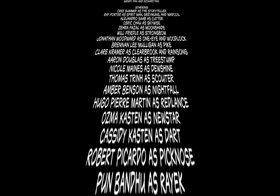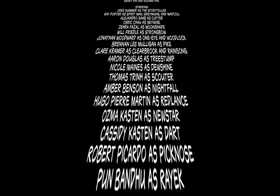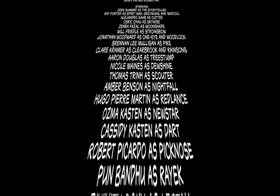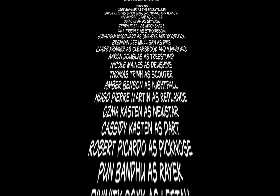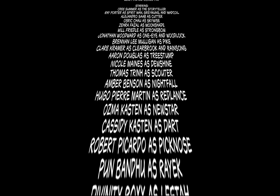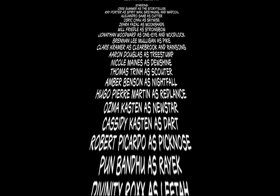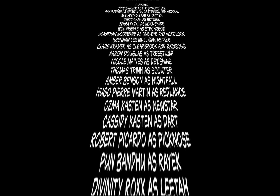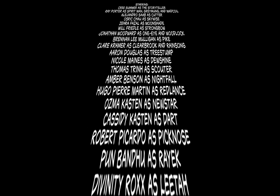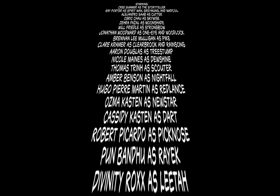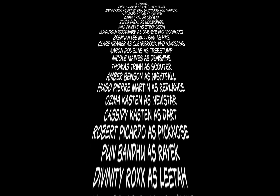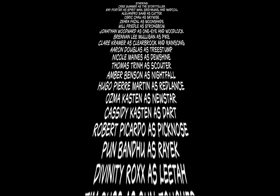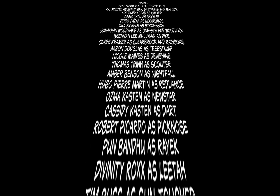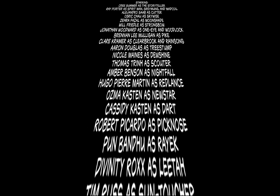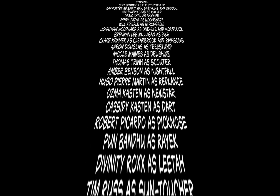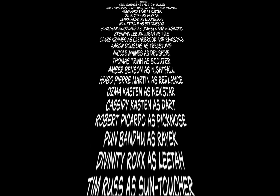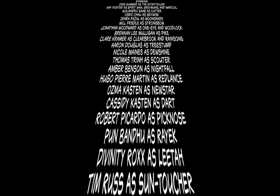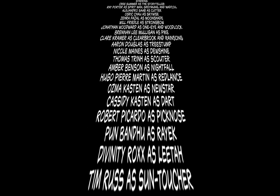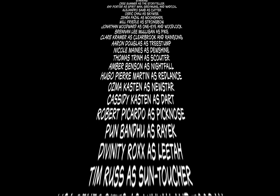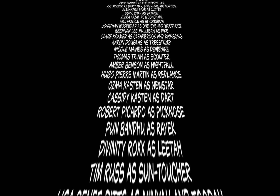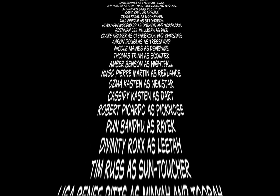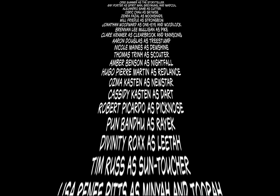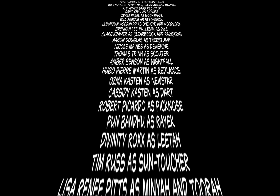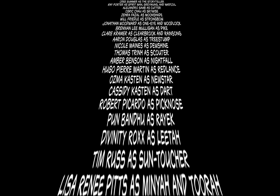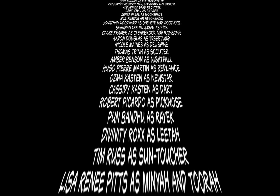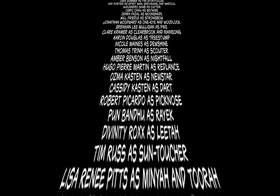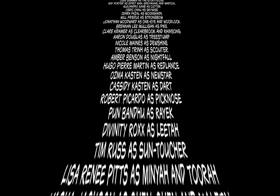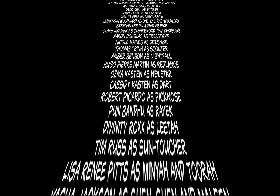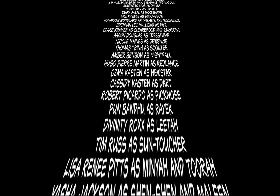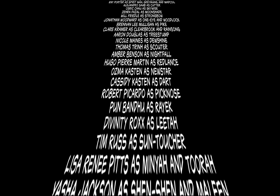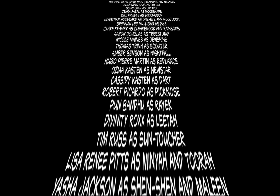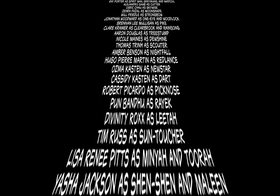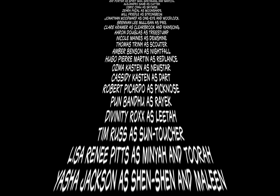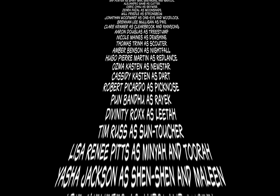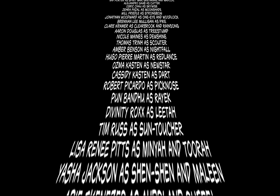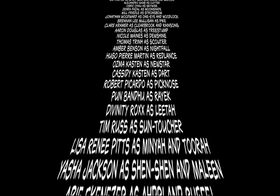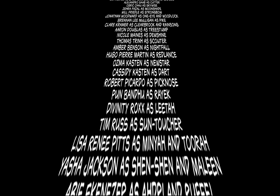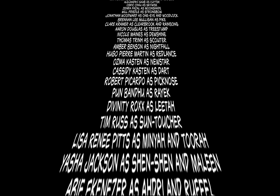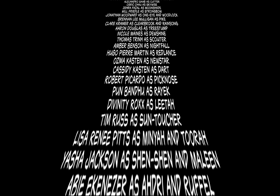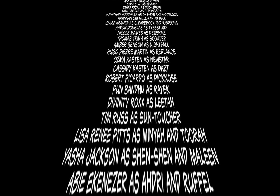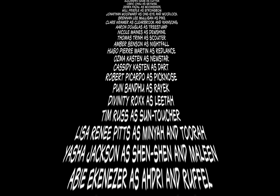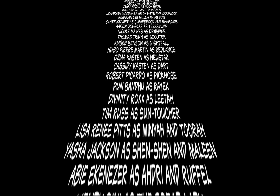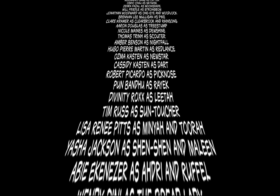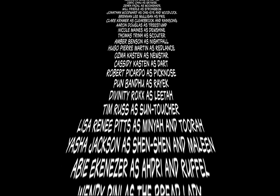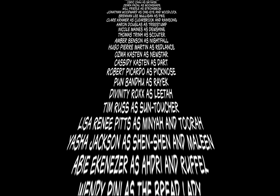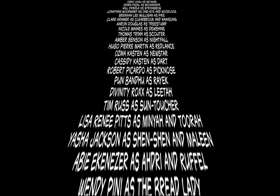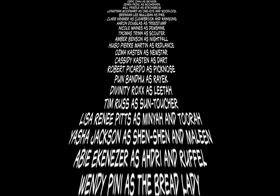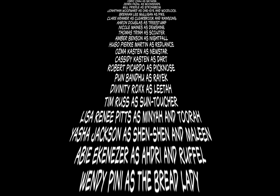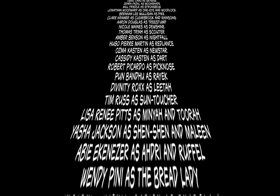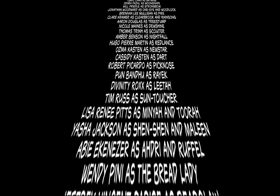One Eye and Woodlock, Ozma Caston as Newstar, Cassidy Caston as Dart, Pun Bandu as